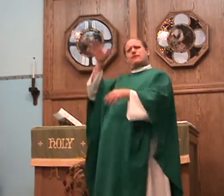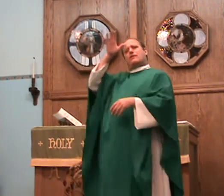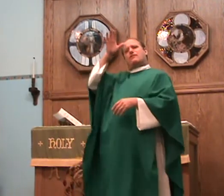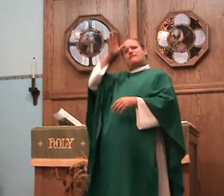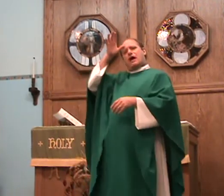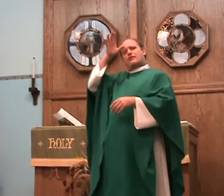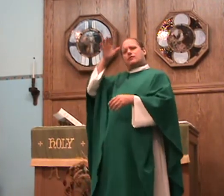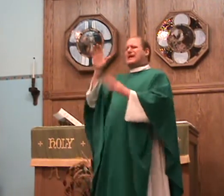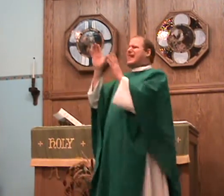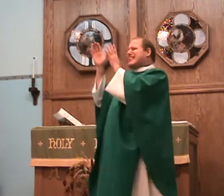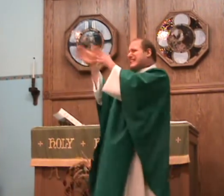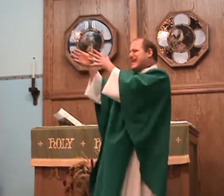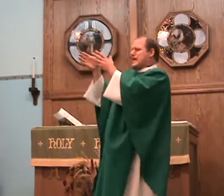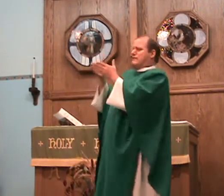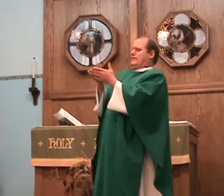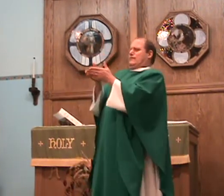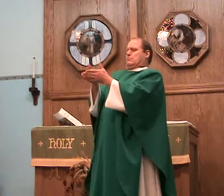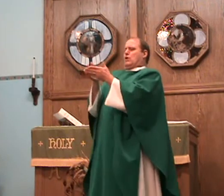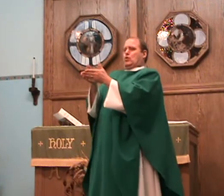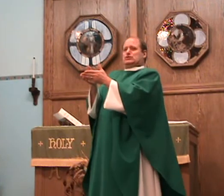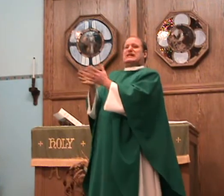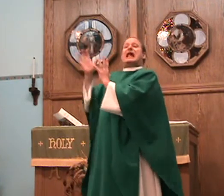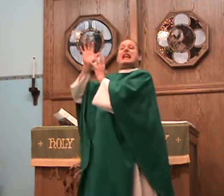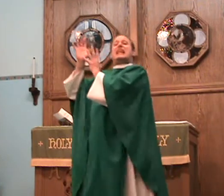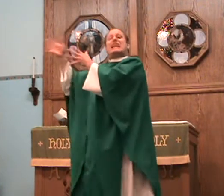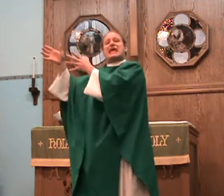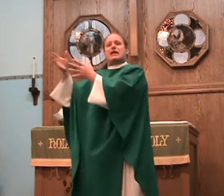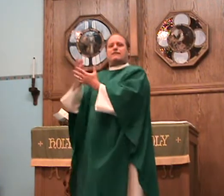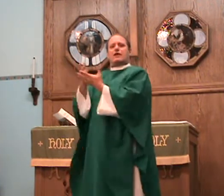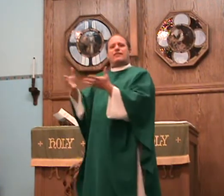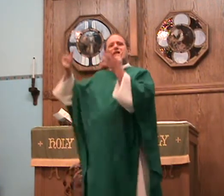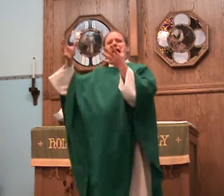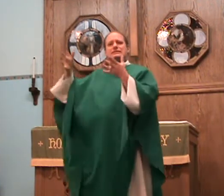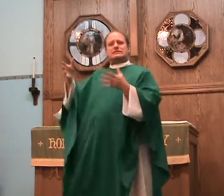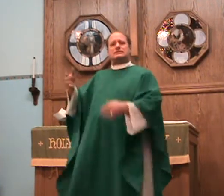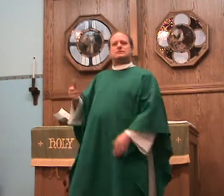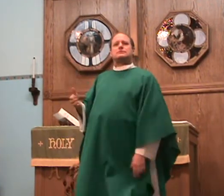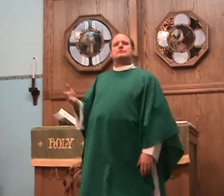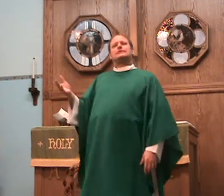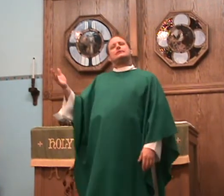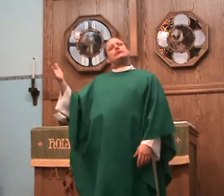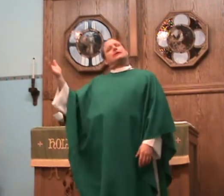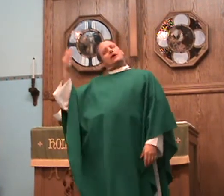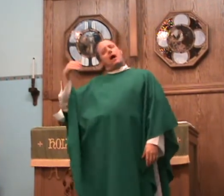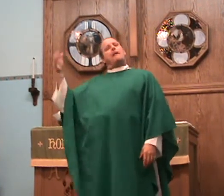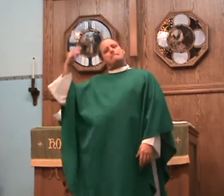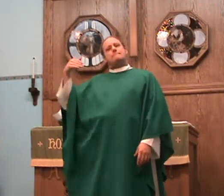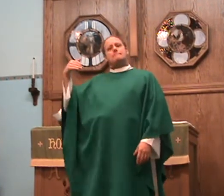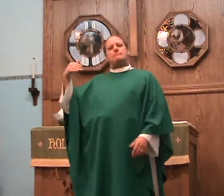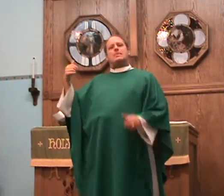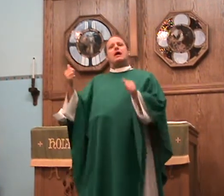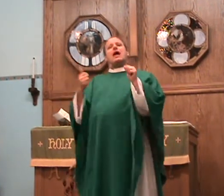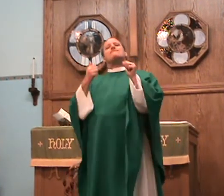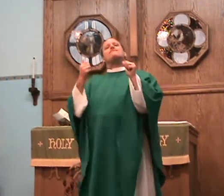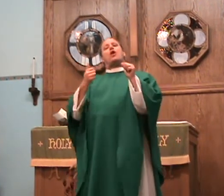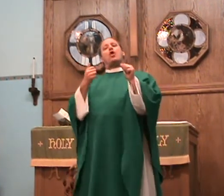"Leave the Father, leave the boats, leave the nets, come and